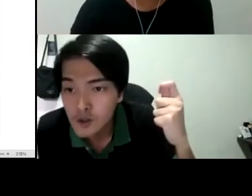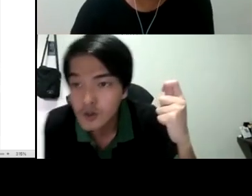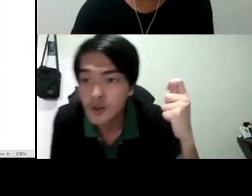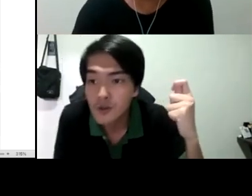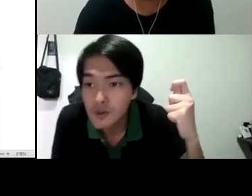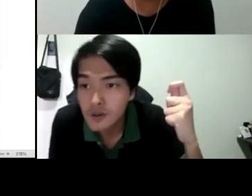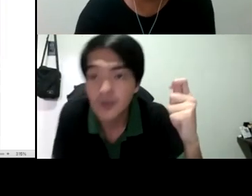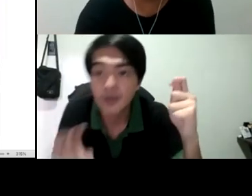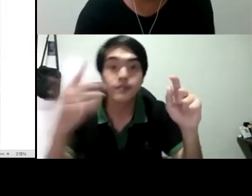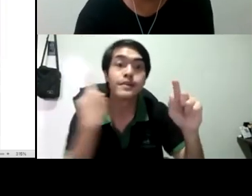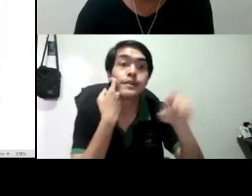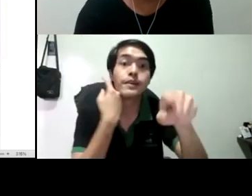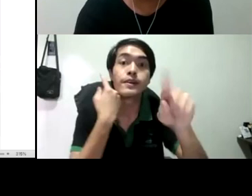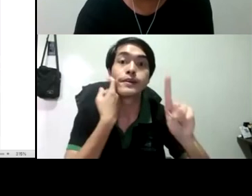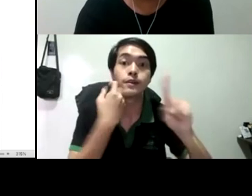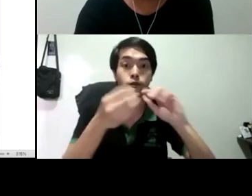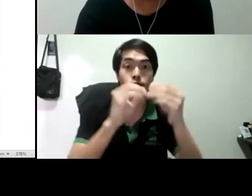Tuesday. mm-hmm,